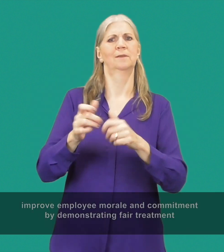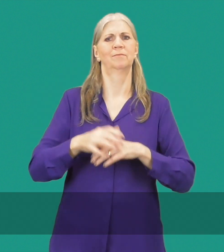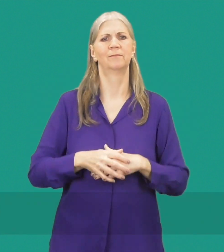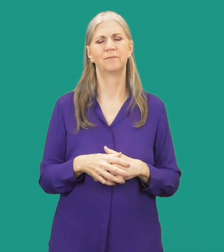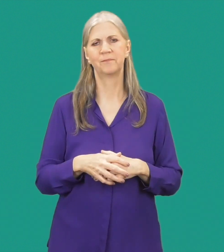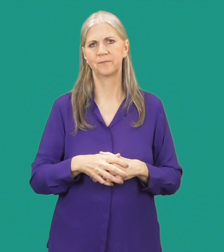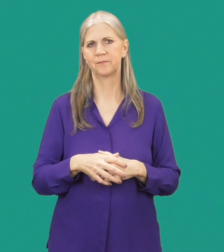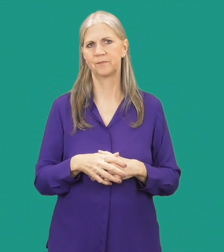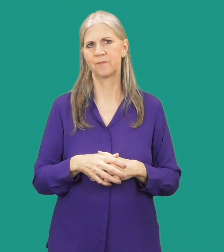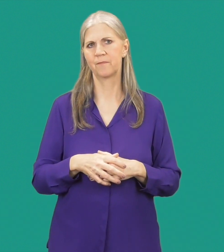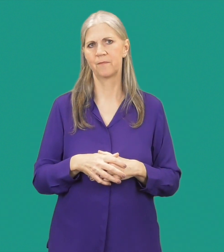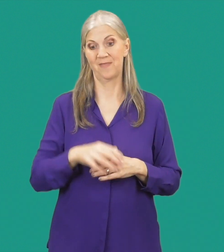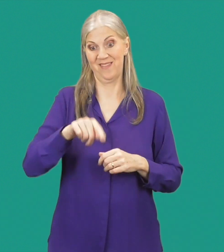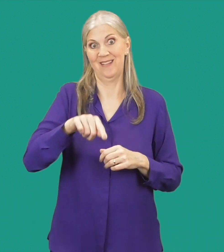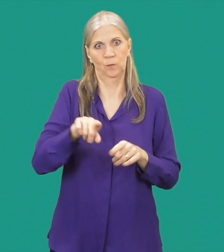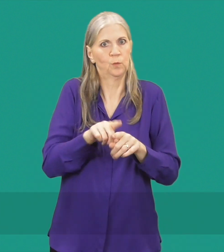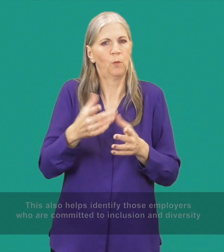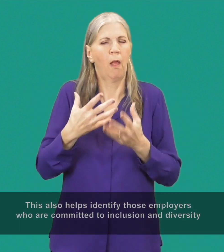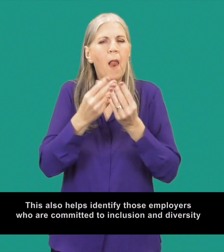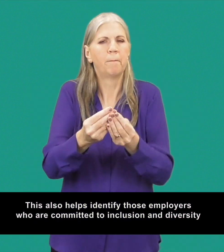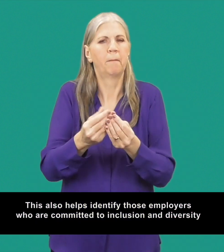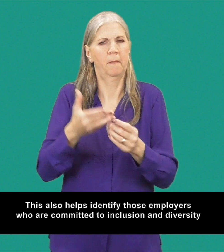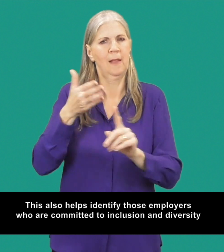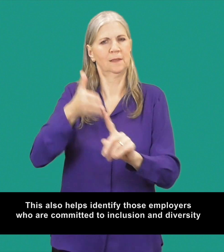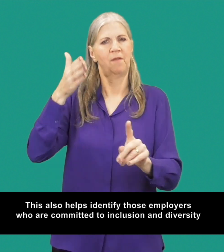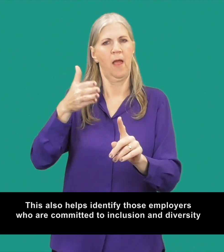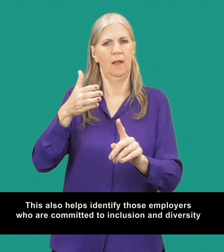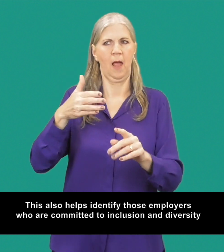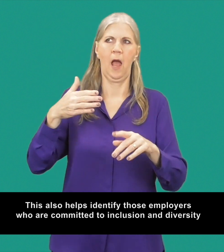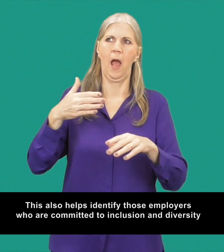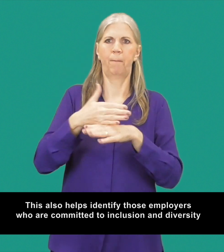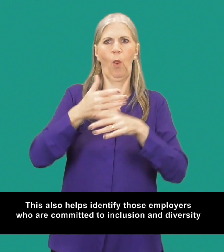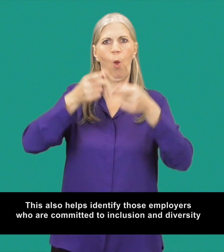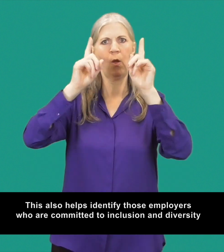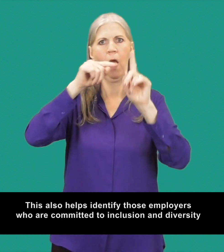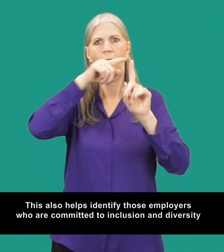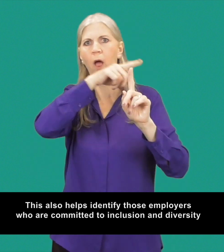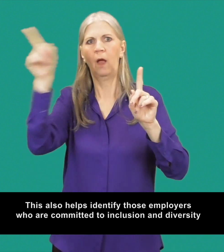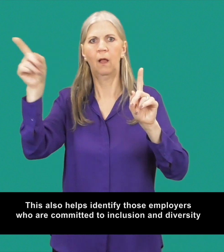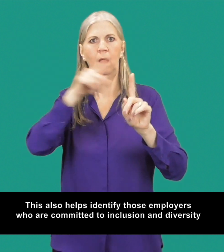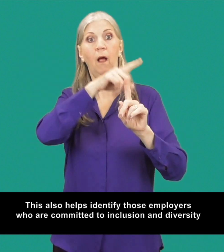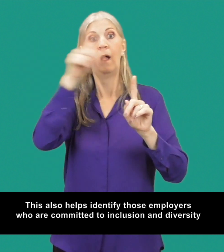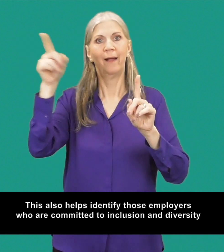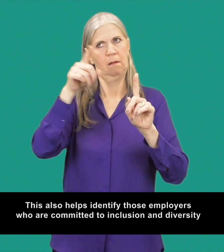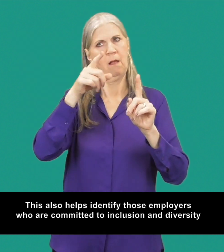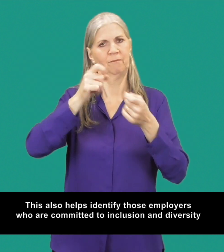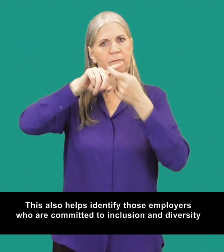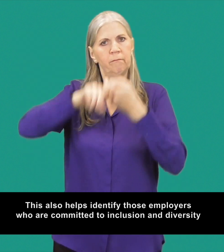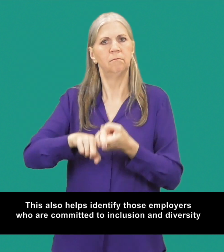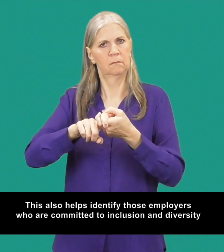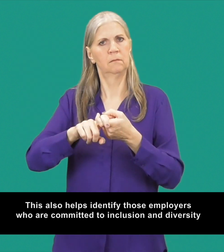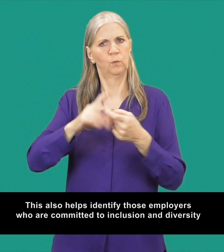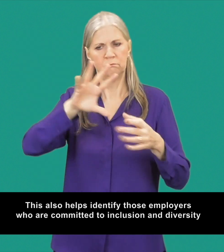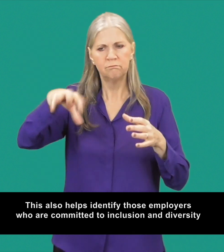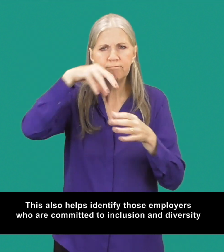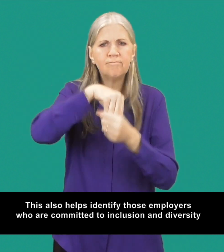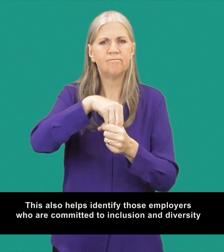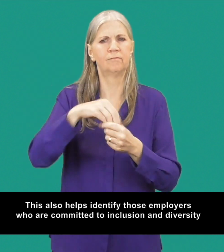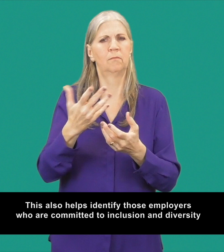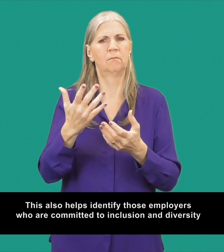This also helps identify those employers who are committed to inclusion and diversity in the